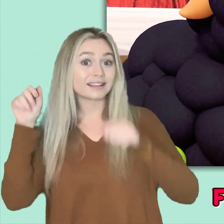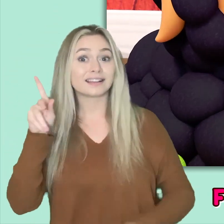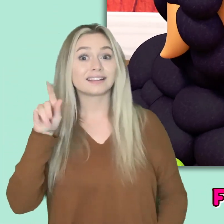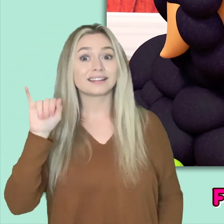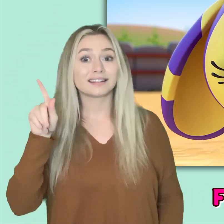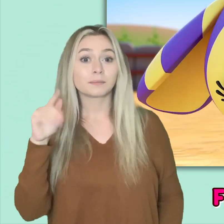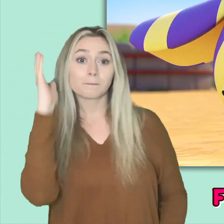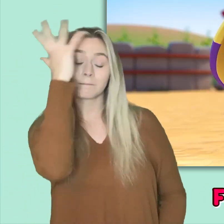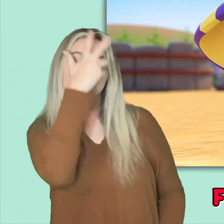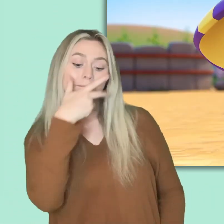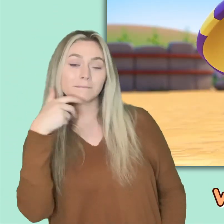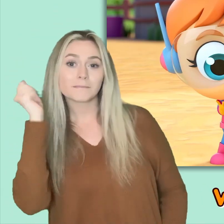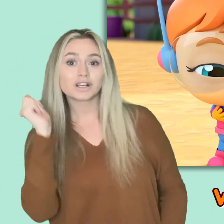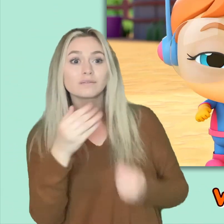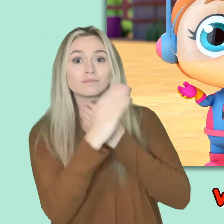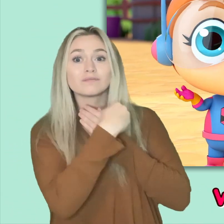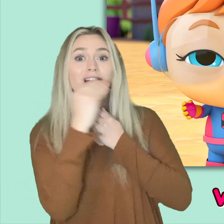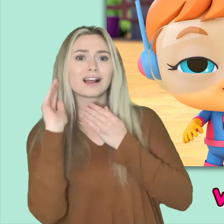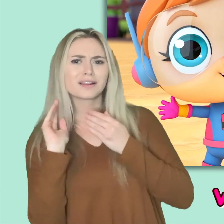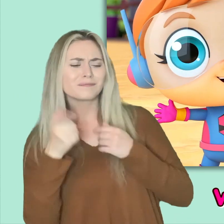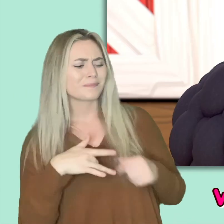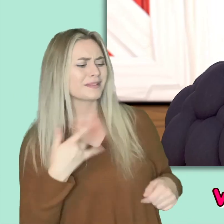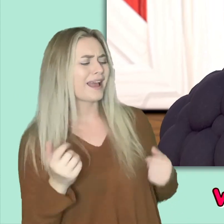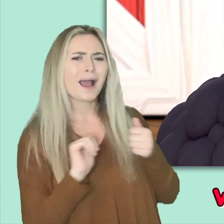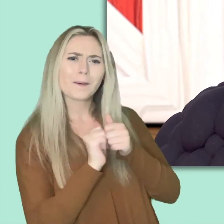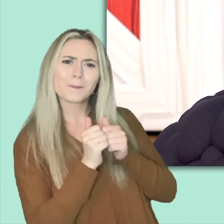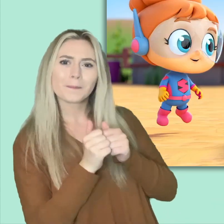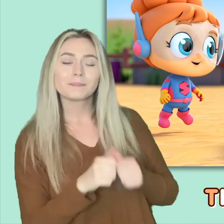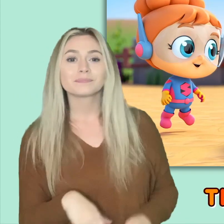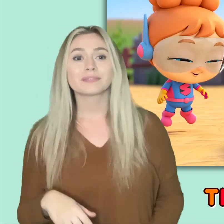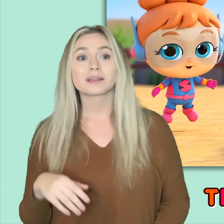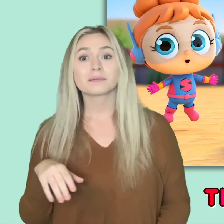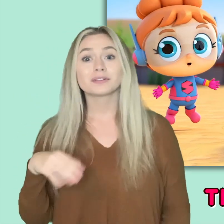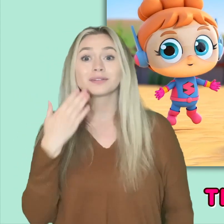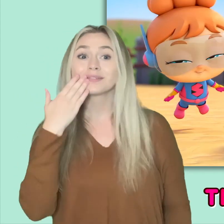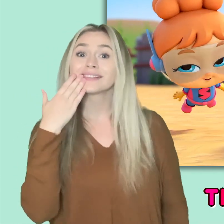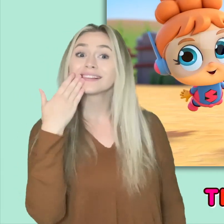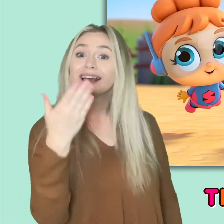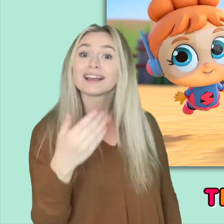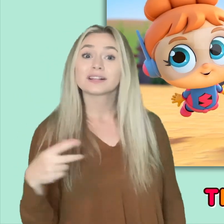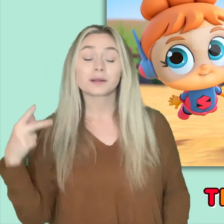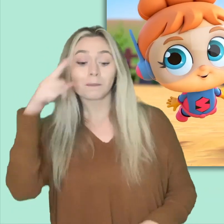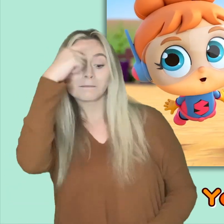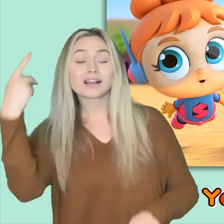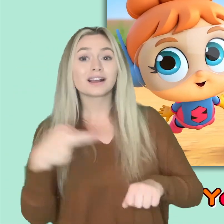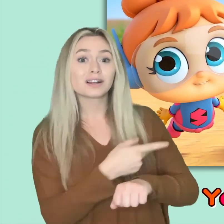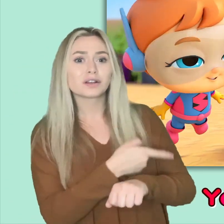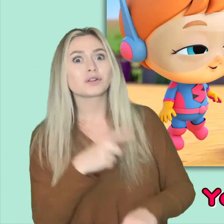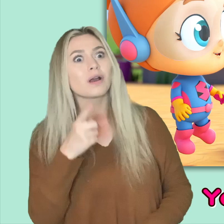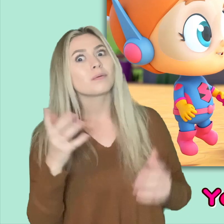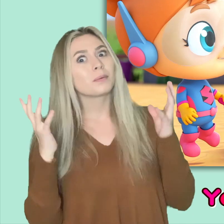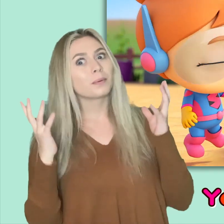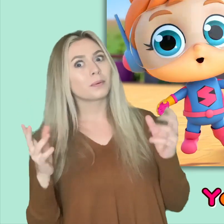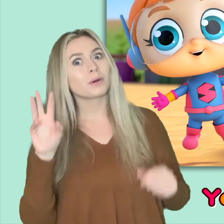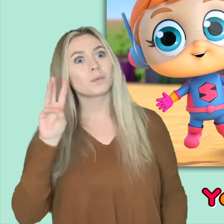Kiki a pretty scarf Well, how about that? Thank you, black sheep You have